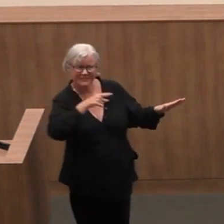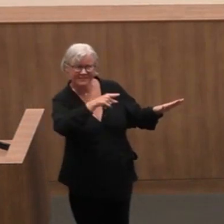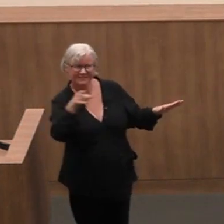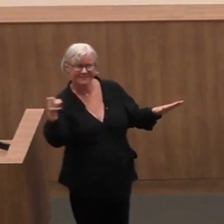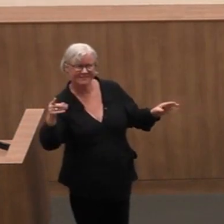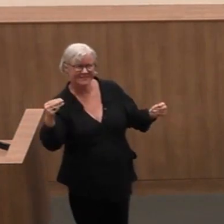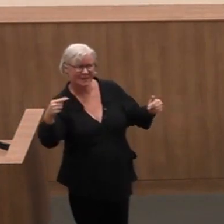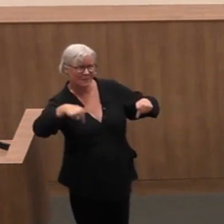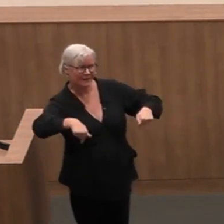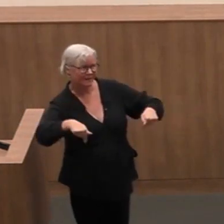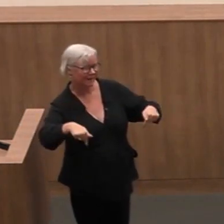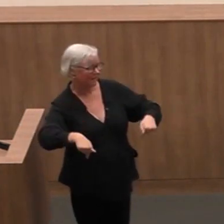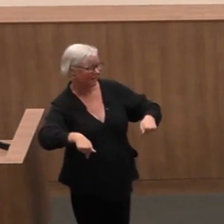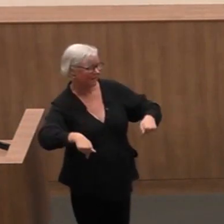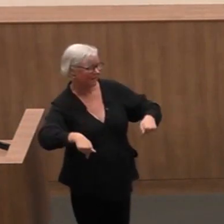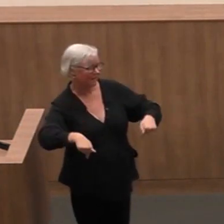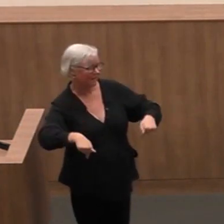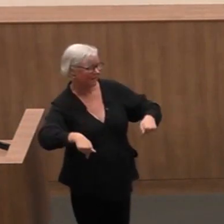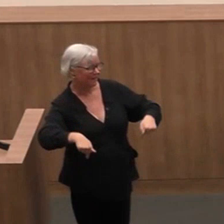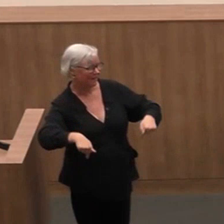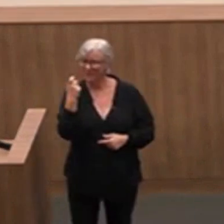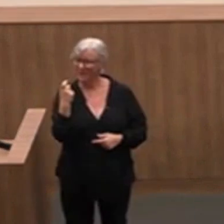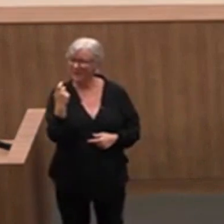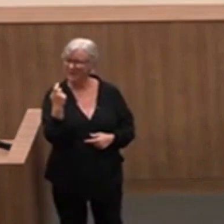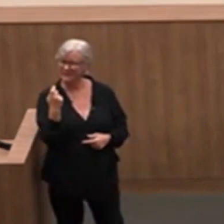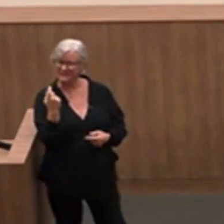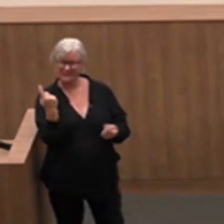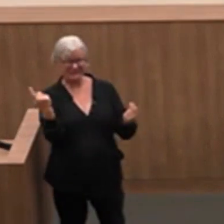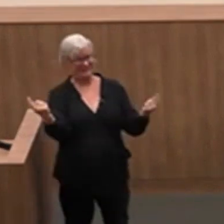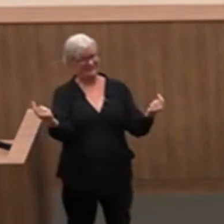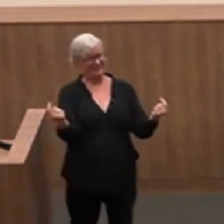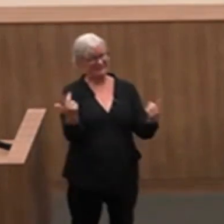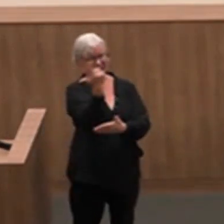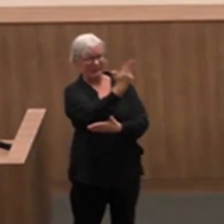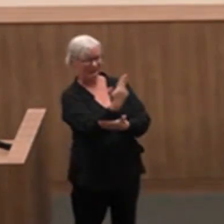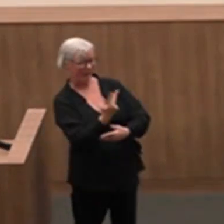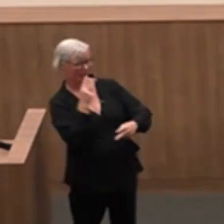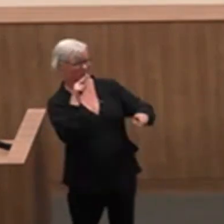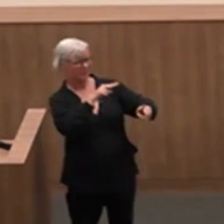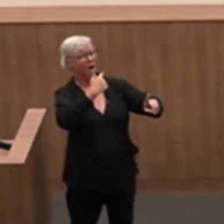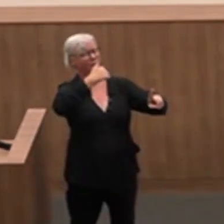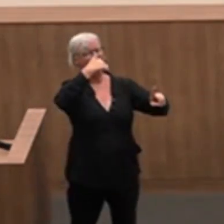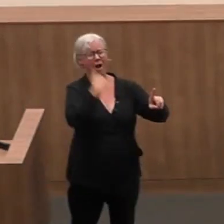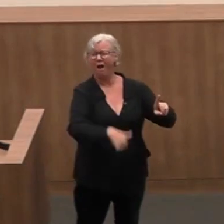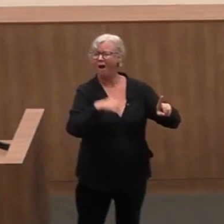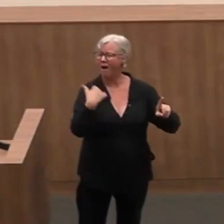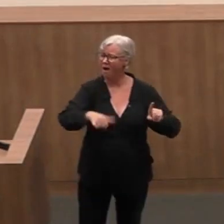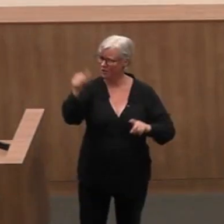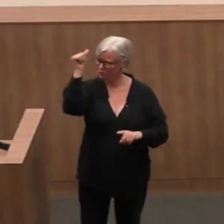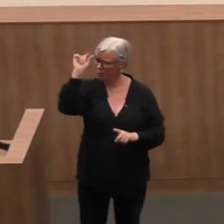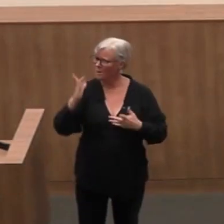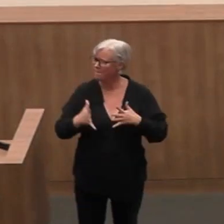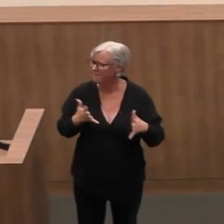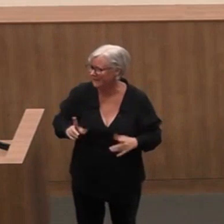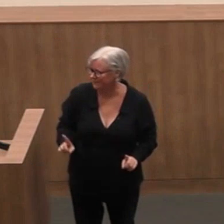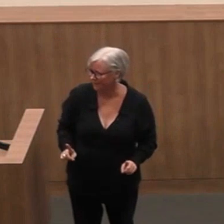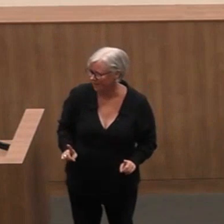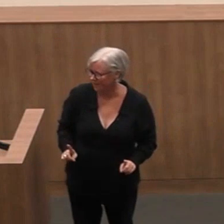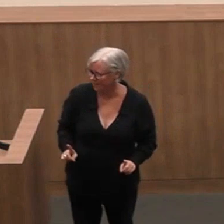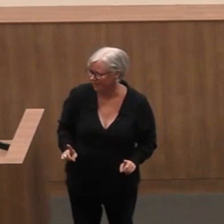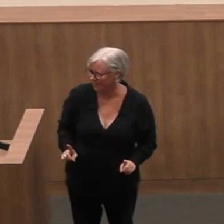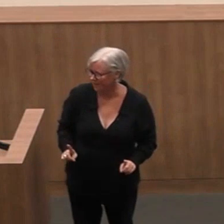would find it easy to engage with a beautiful piece of art in terms of building their understanding of what we're talking about.